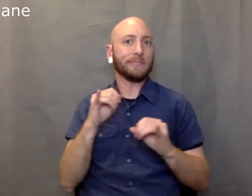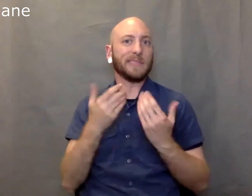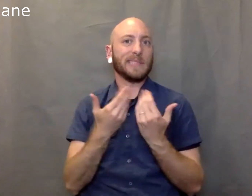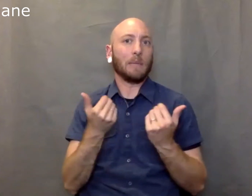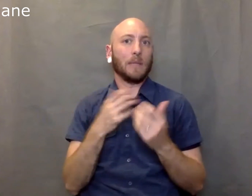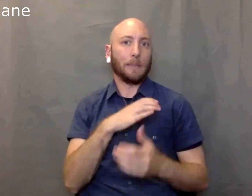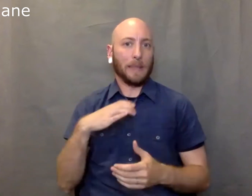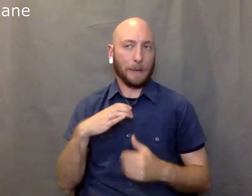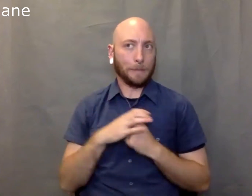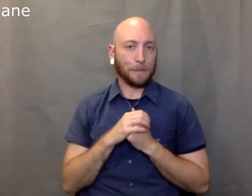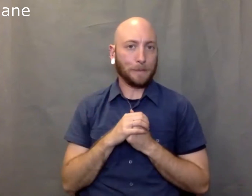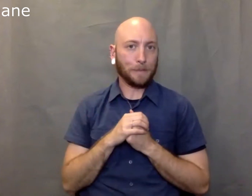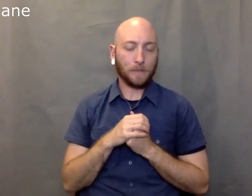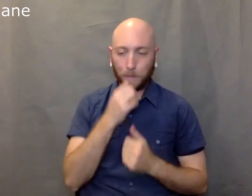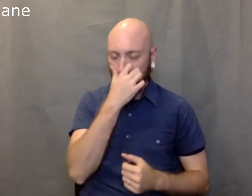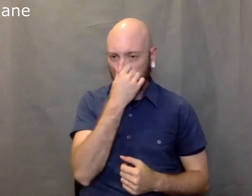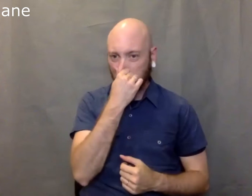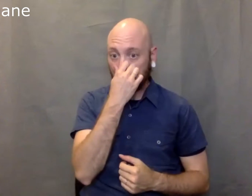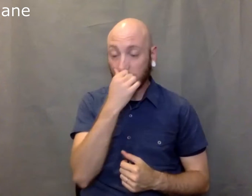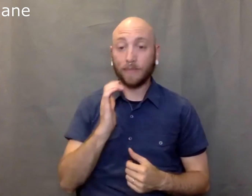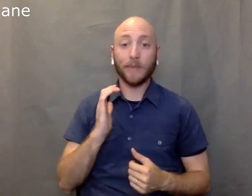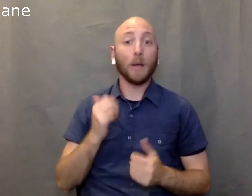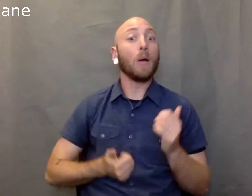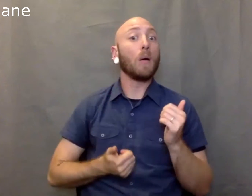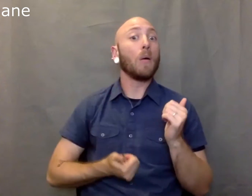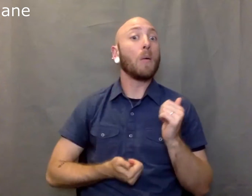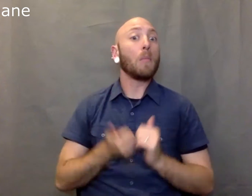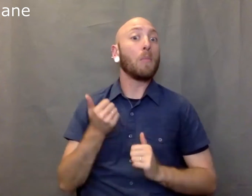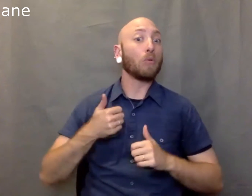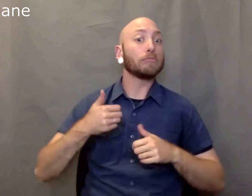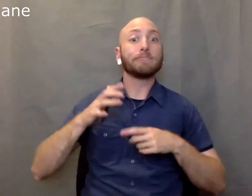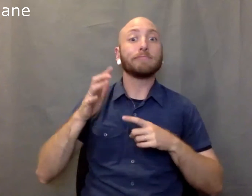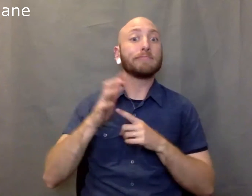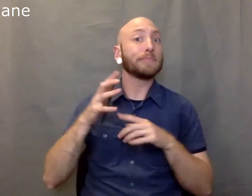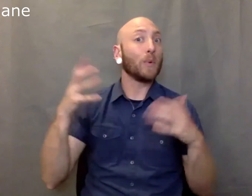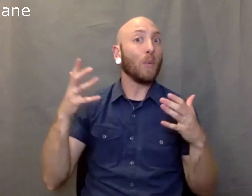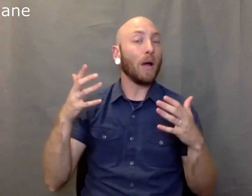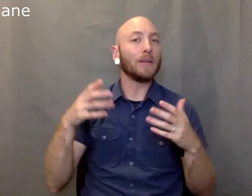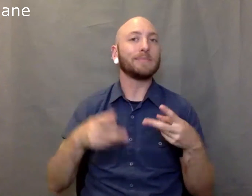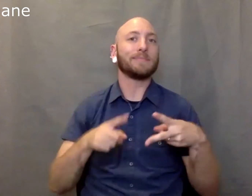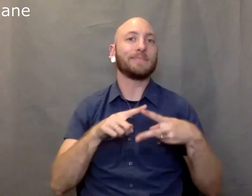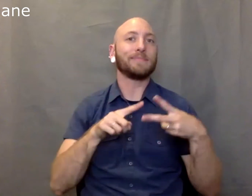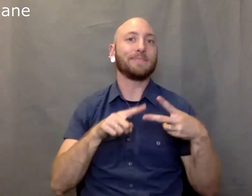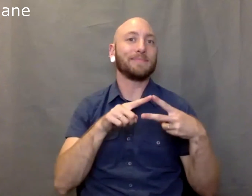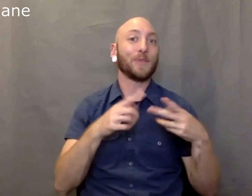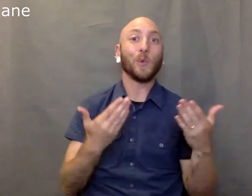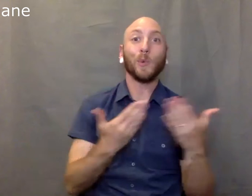are mostly known for hosting our New Year's party and our Halloween dance party. New Year's, what we